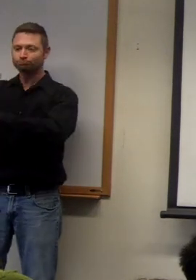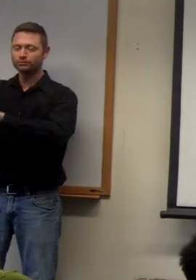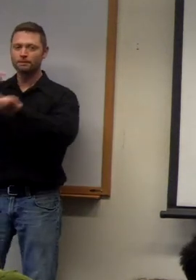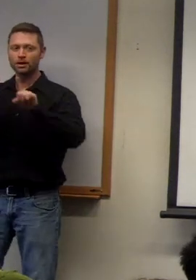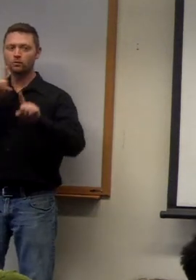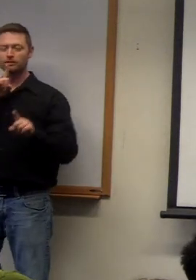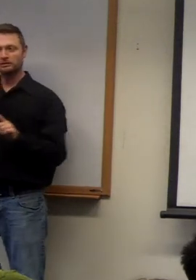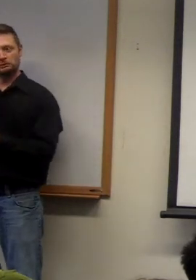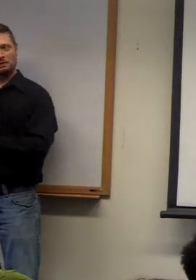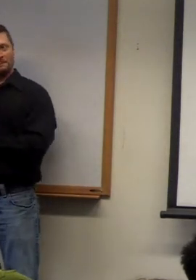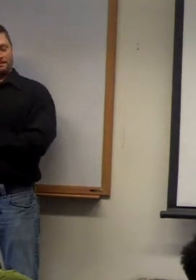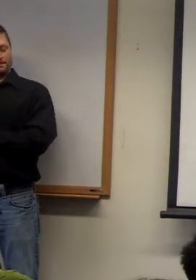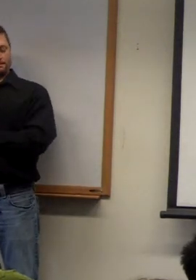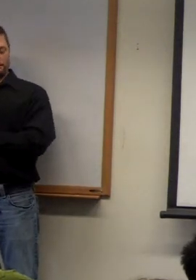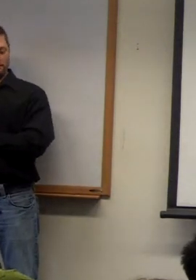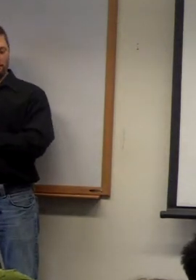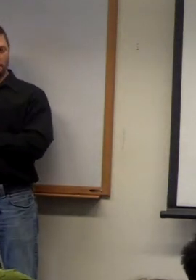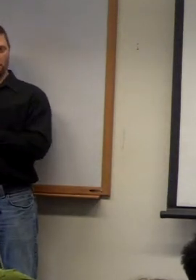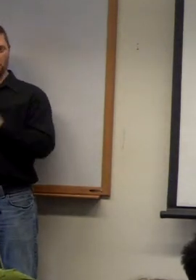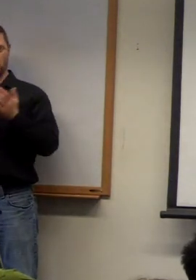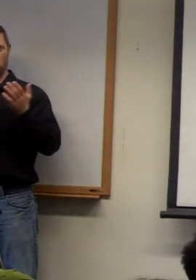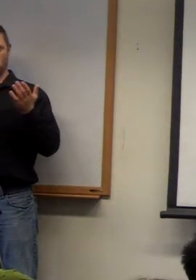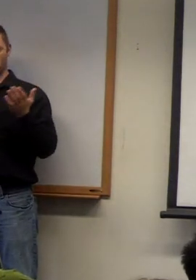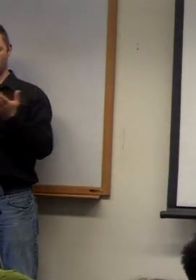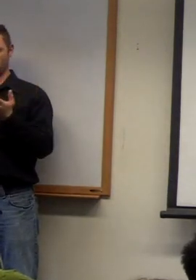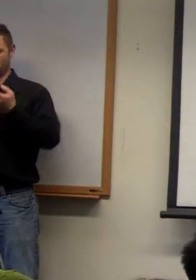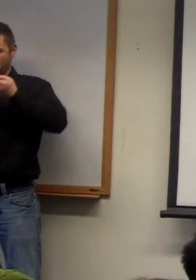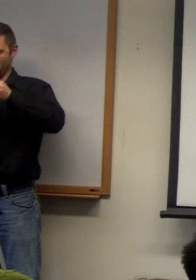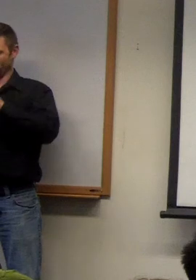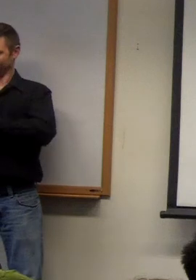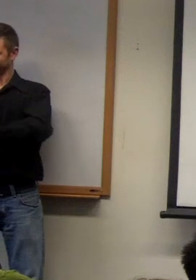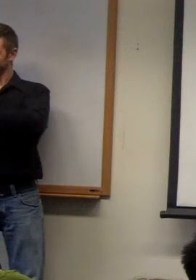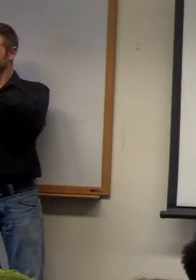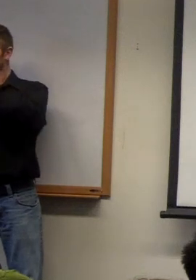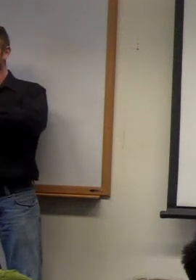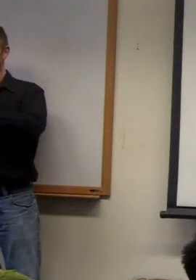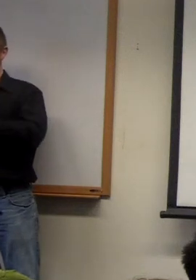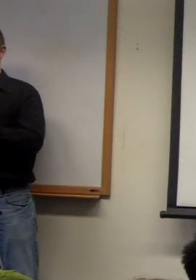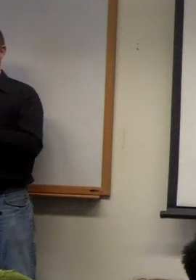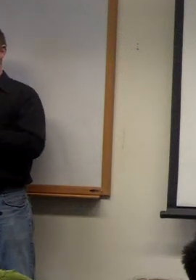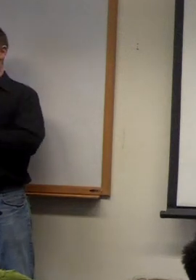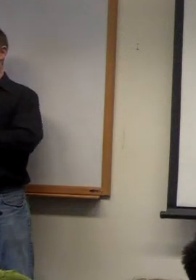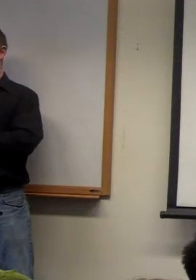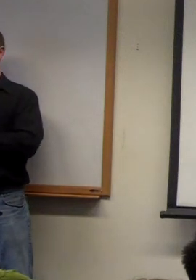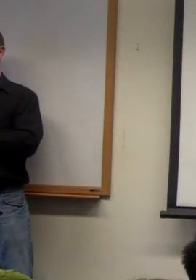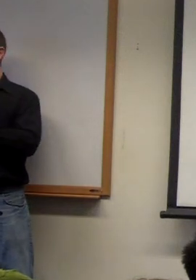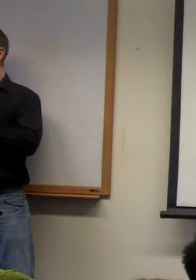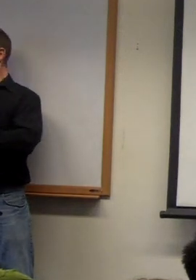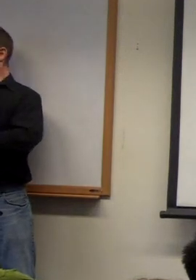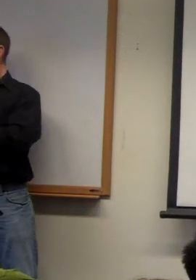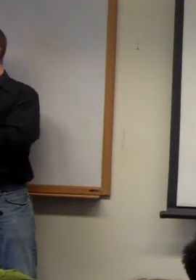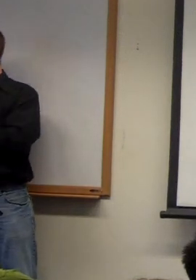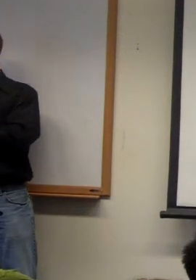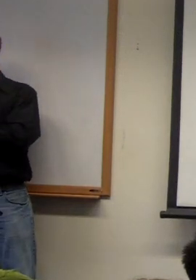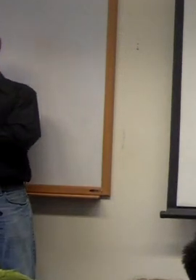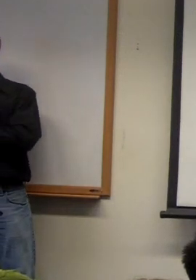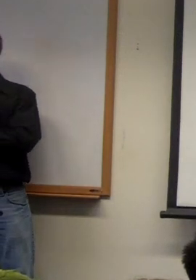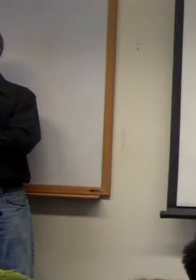really need to think about what they went through when we talk about the history and the pain that, yes, we did inherit,